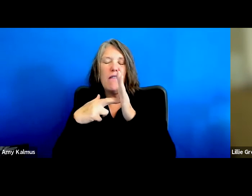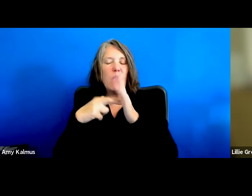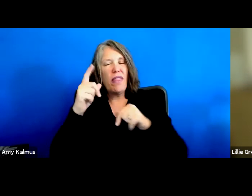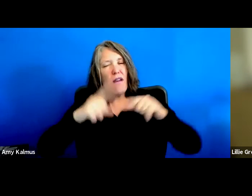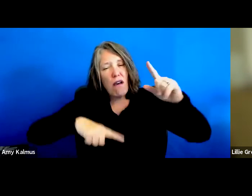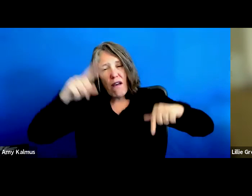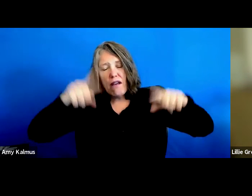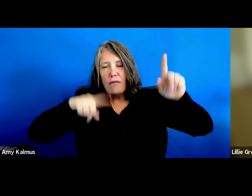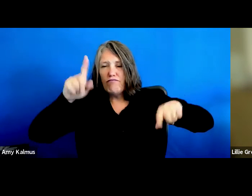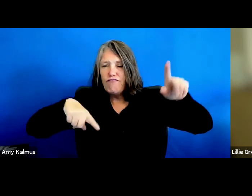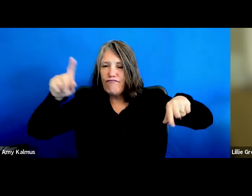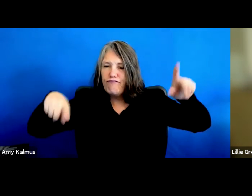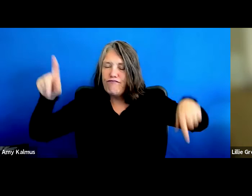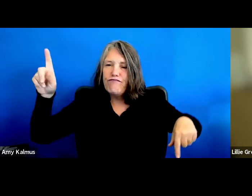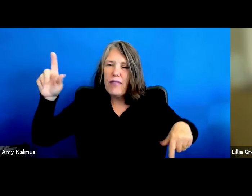of